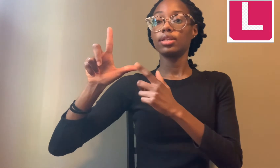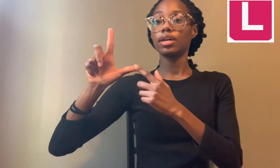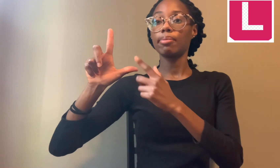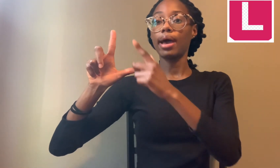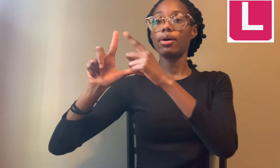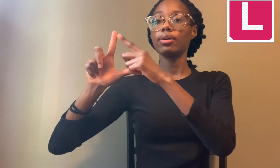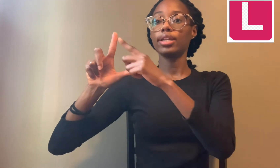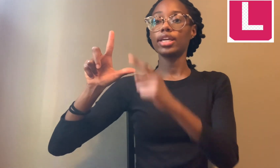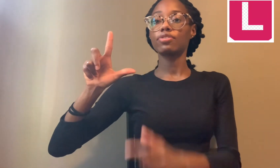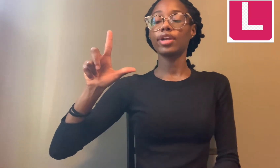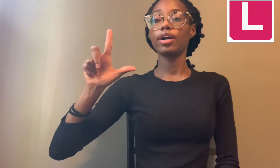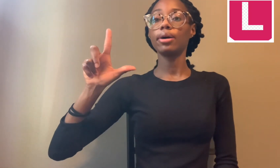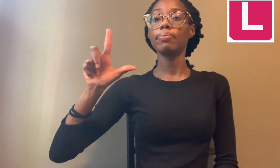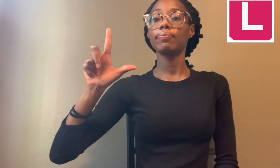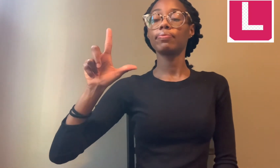thumb out, index finger up.